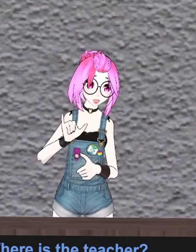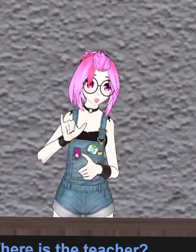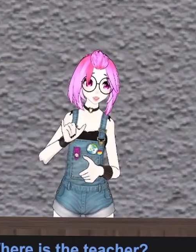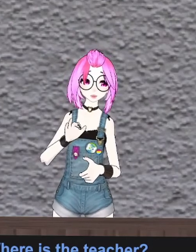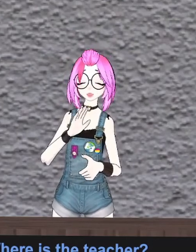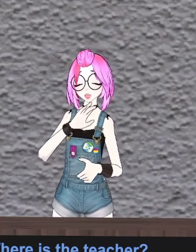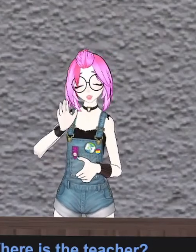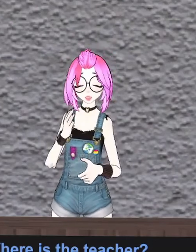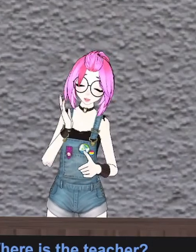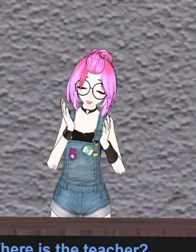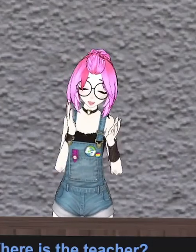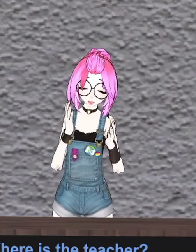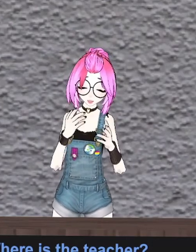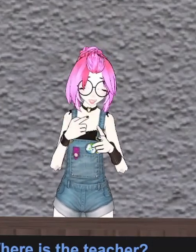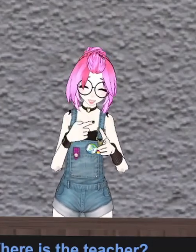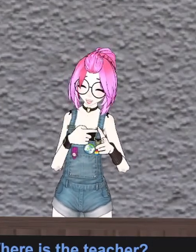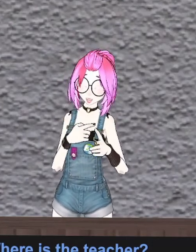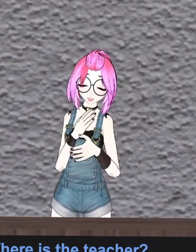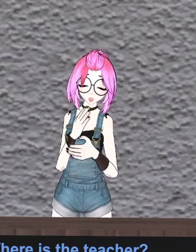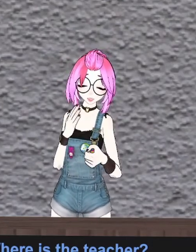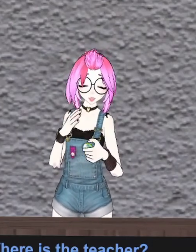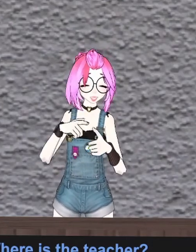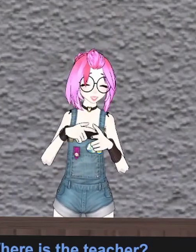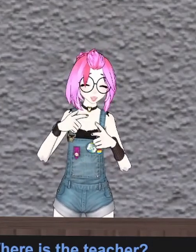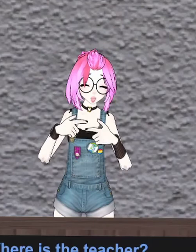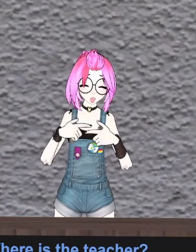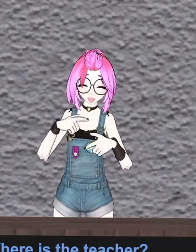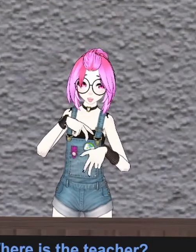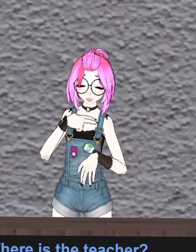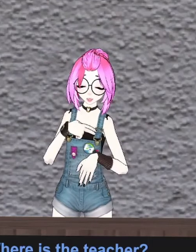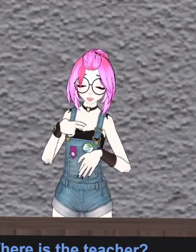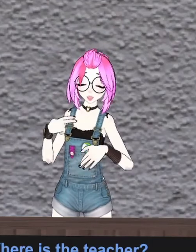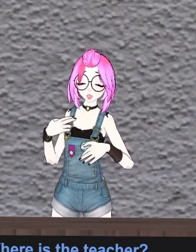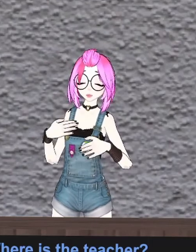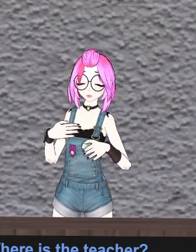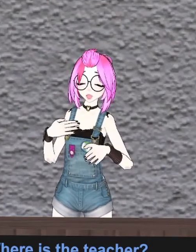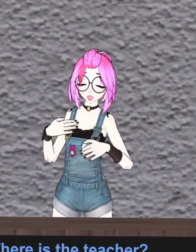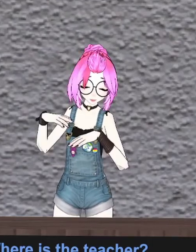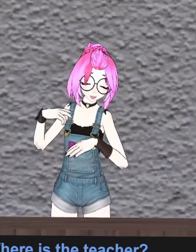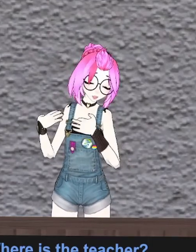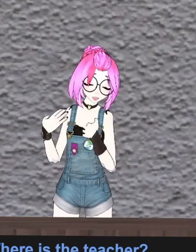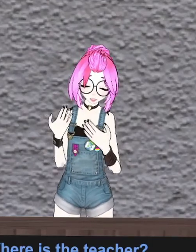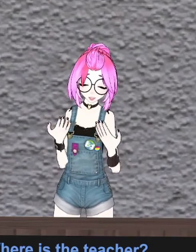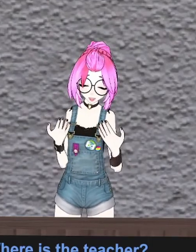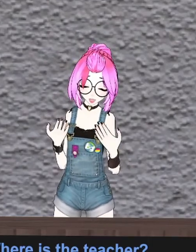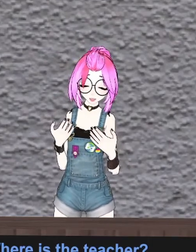way, but you should never be embarrassed of your skill sets or your personal burdens, as you called them.